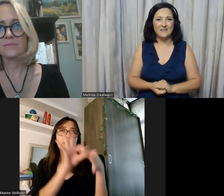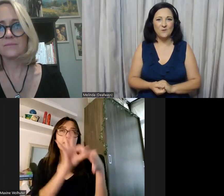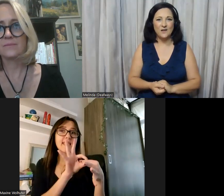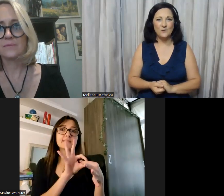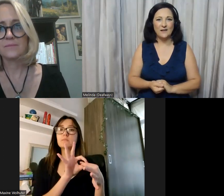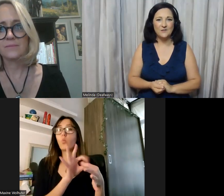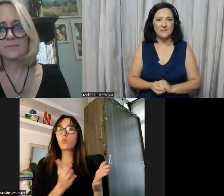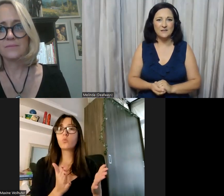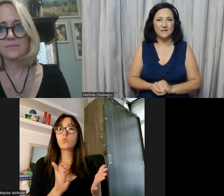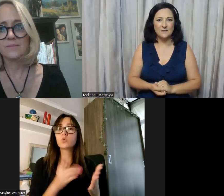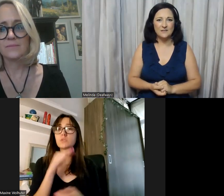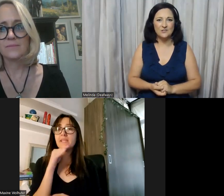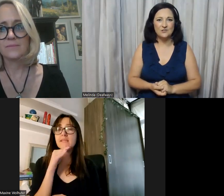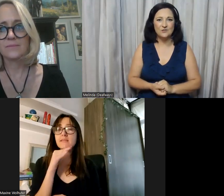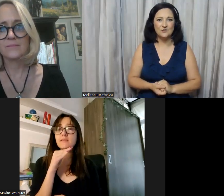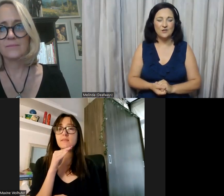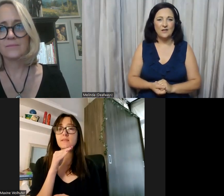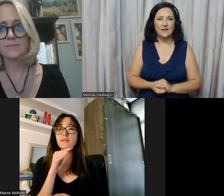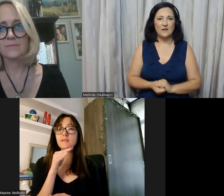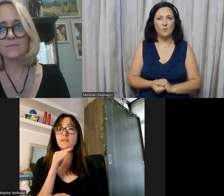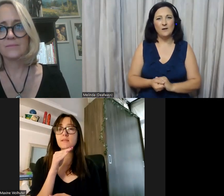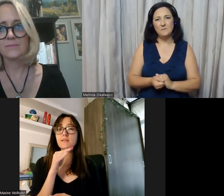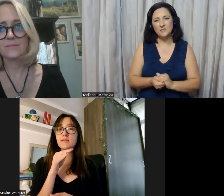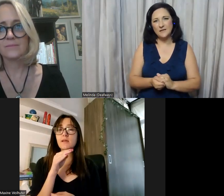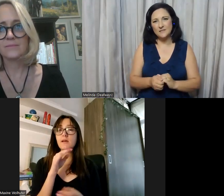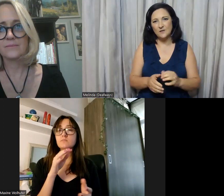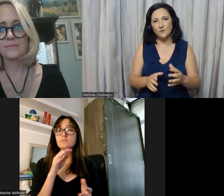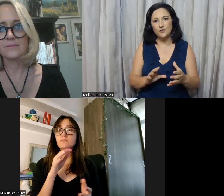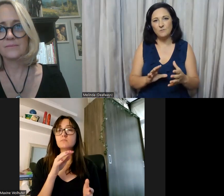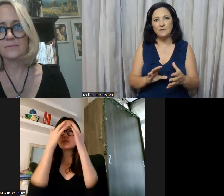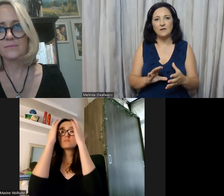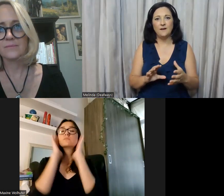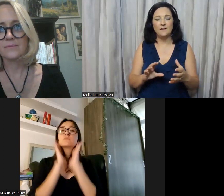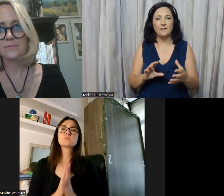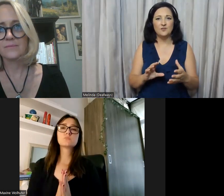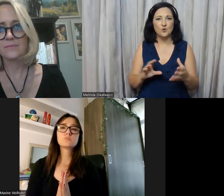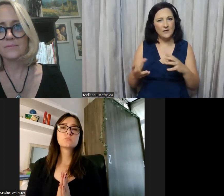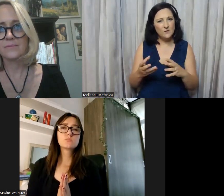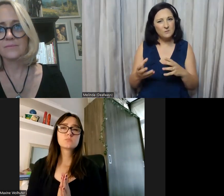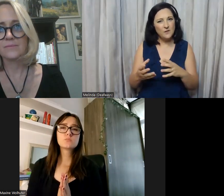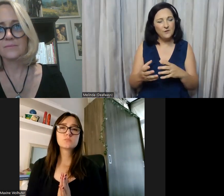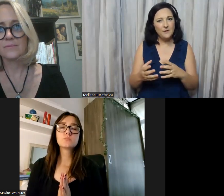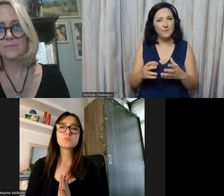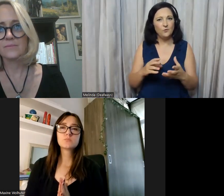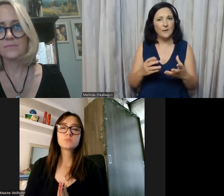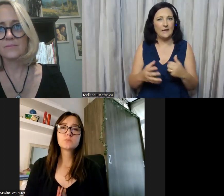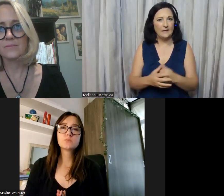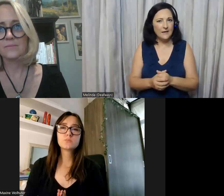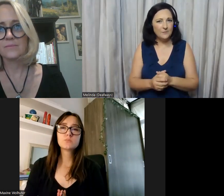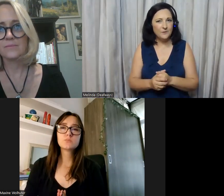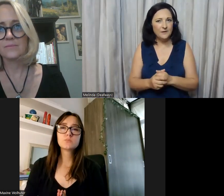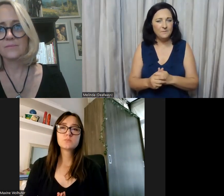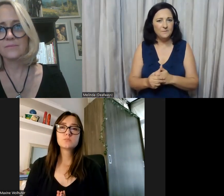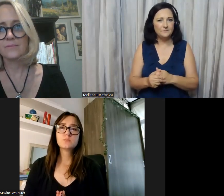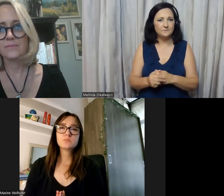Yeah, I think what I would like to tell them is to, let me just understand, do you mean if I join with hearing people, or would I